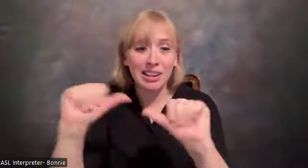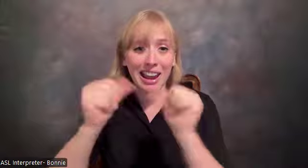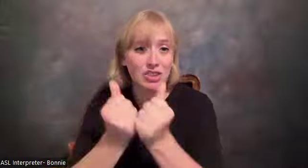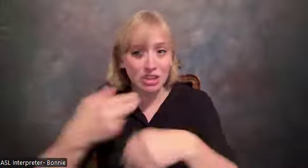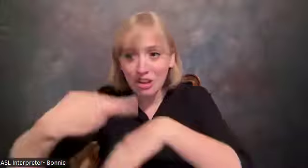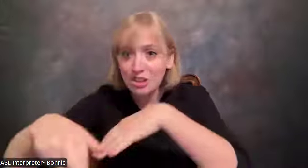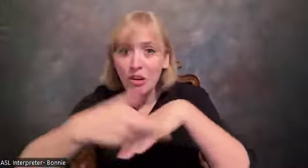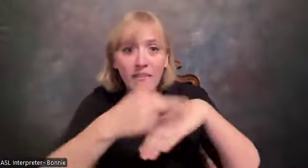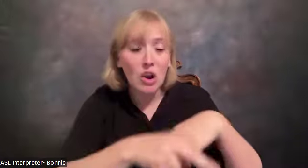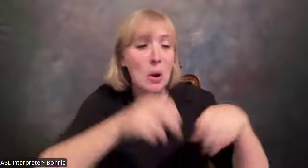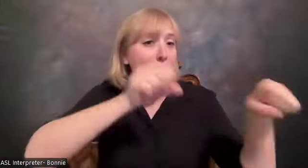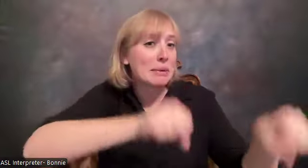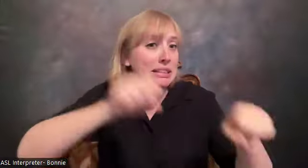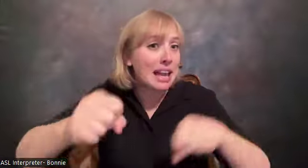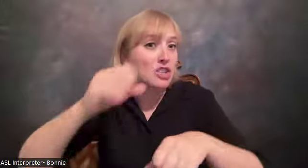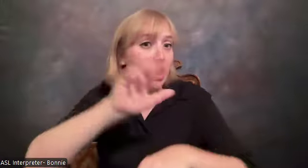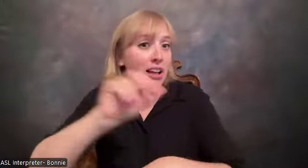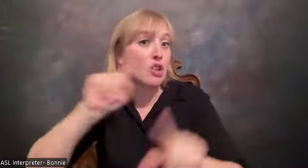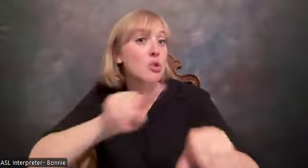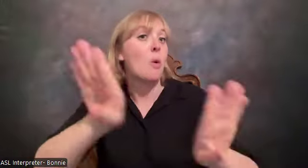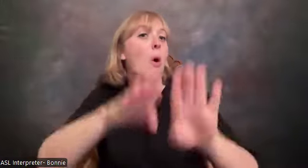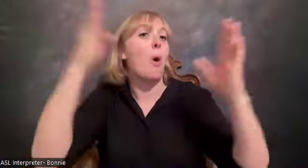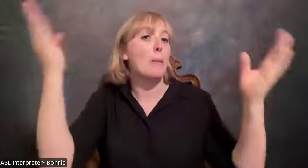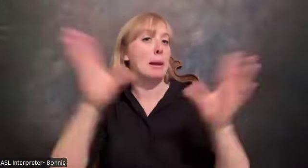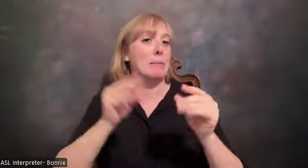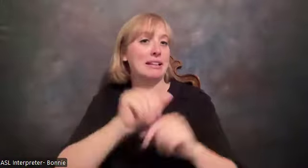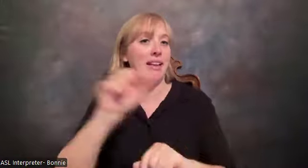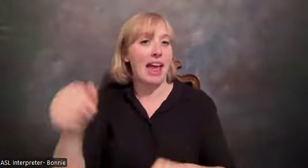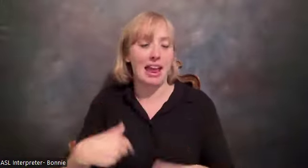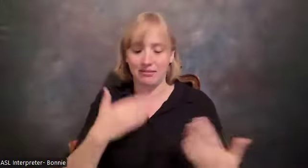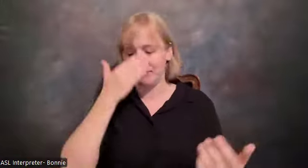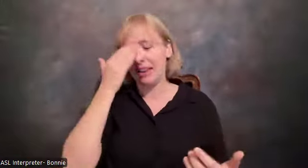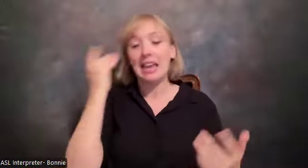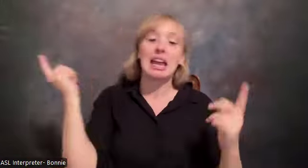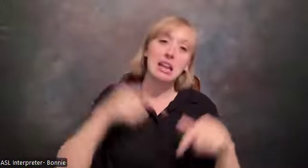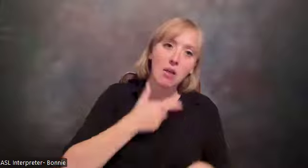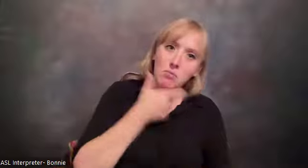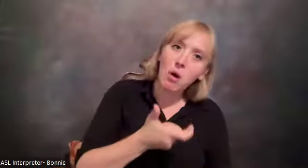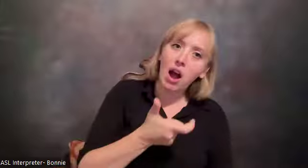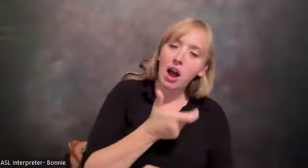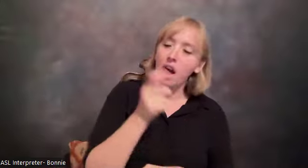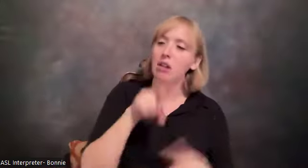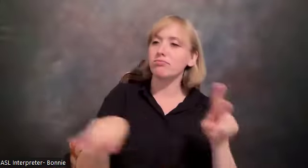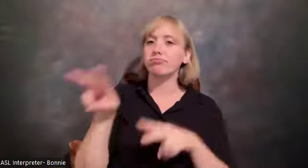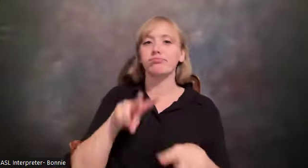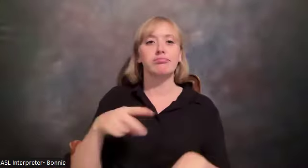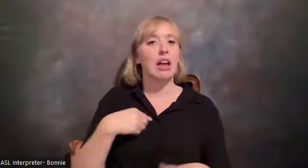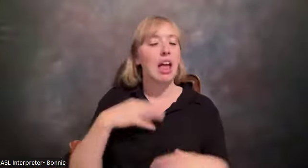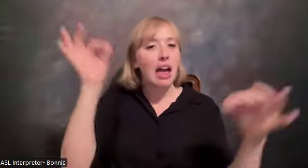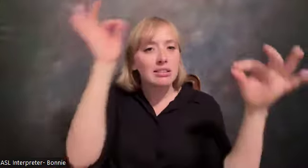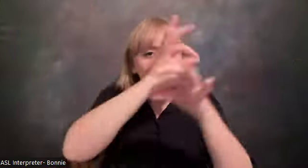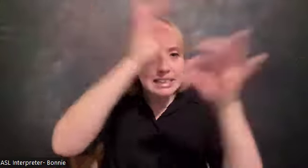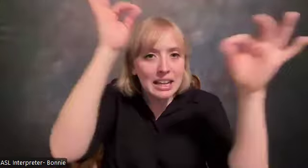refer potential alcoholics to open meetings of Alcoholics Anonymous. They allow them to come and watch Alcoholics Anonymous. I did not know that there was